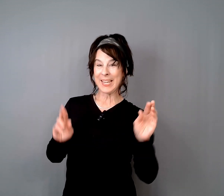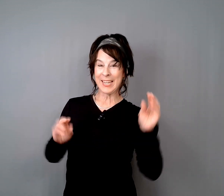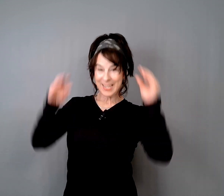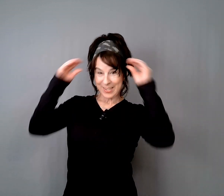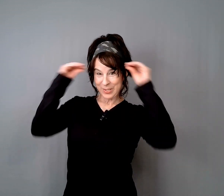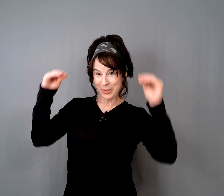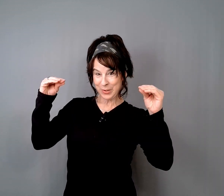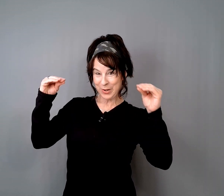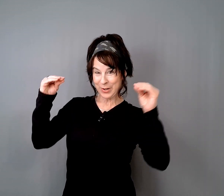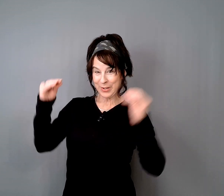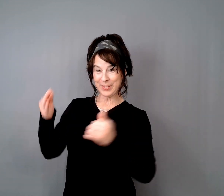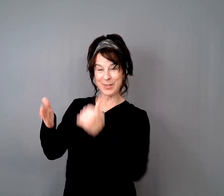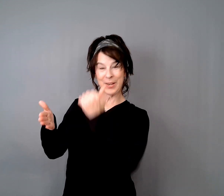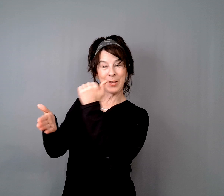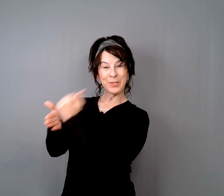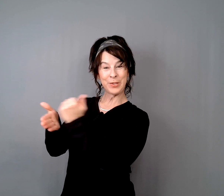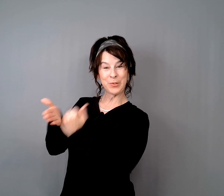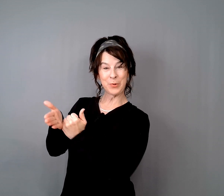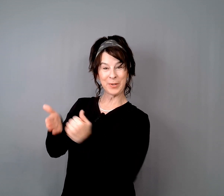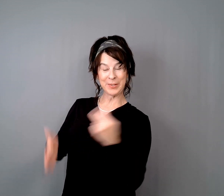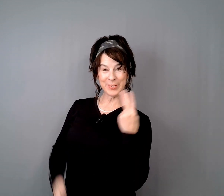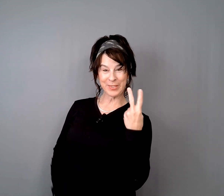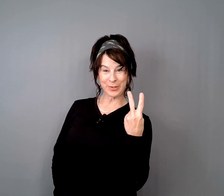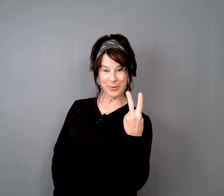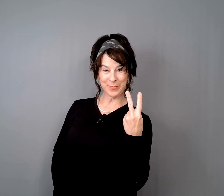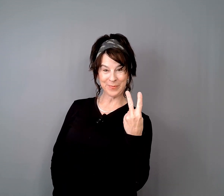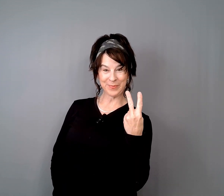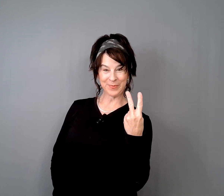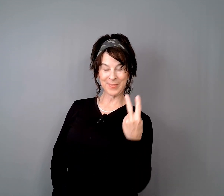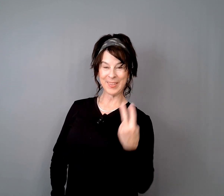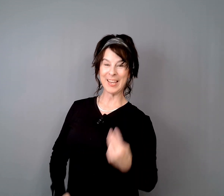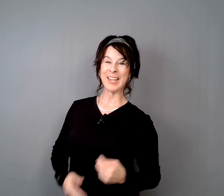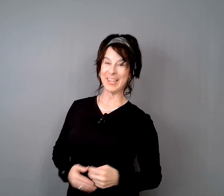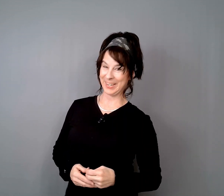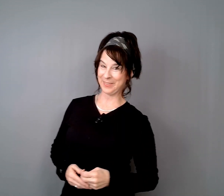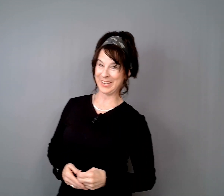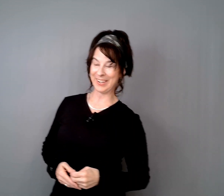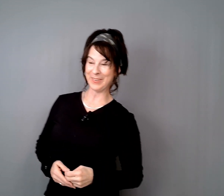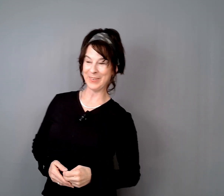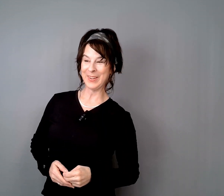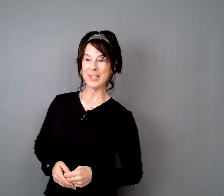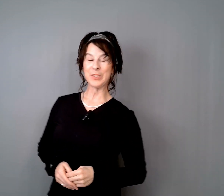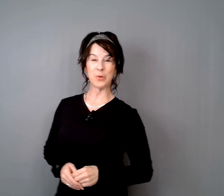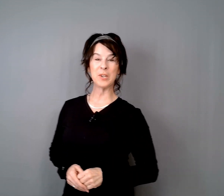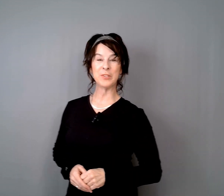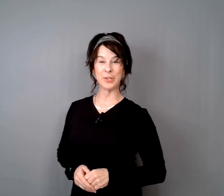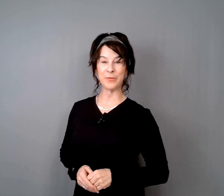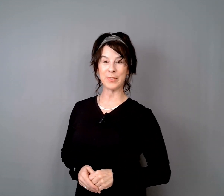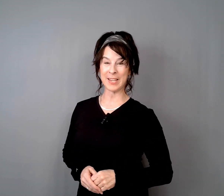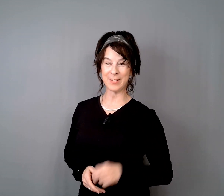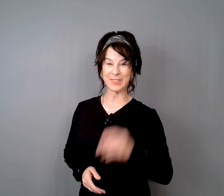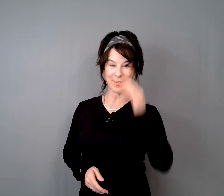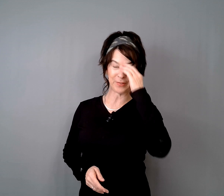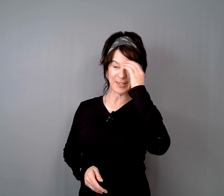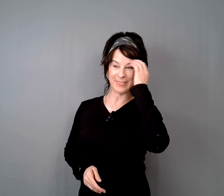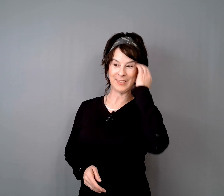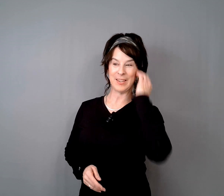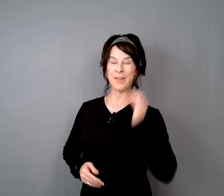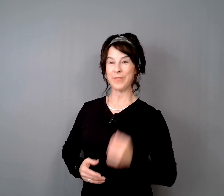Ready to learn tutorial 2? Here we go. Tutorial 2 for Son of Suffering.